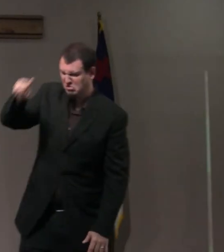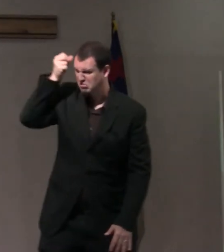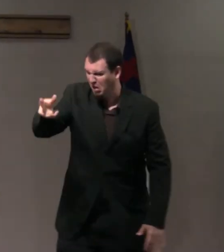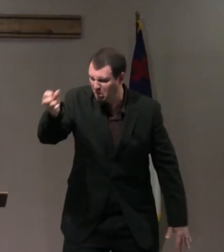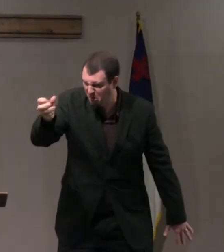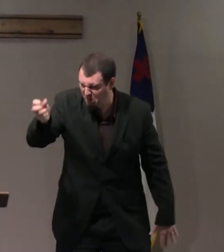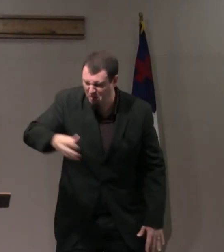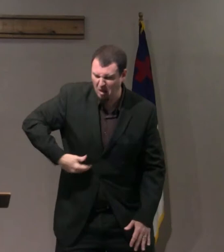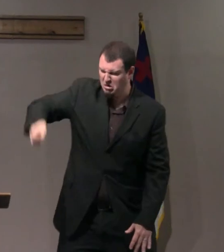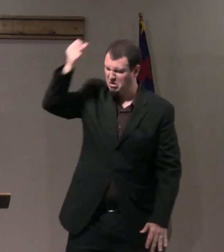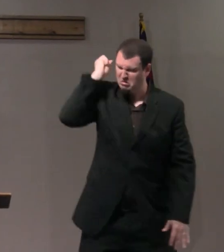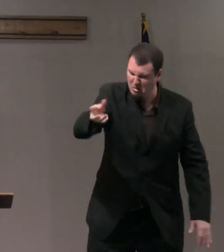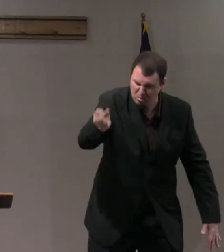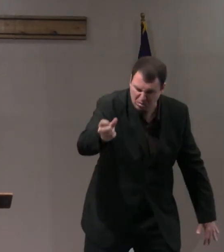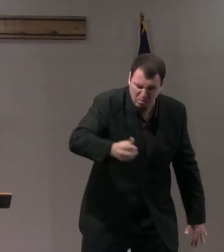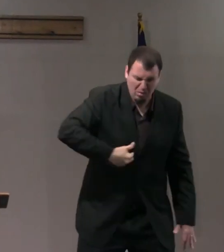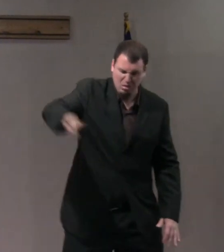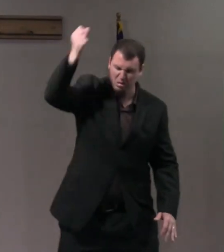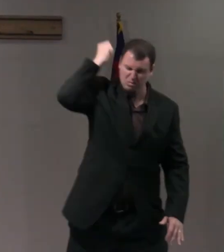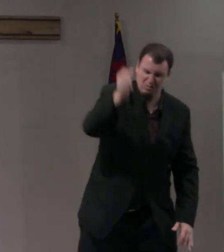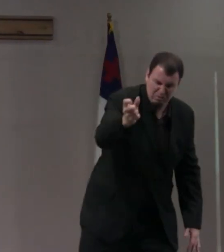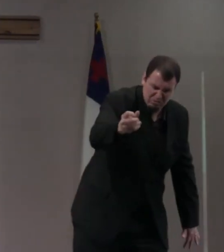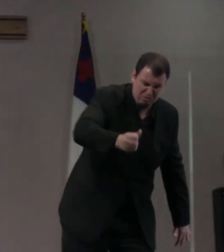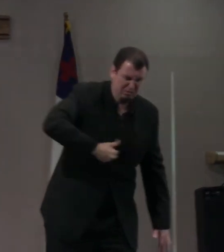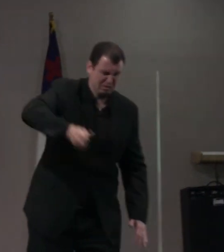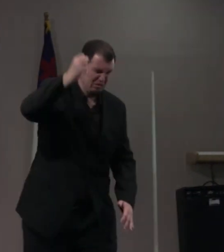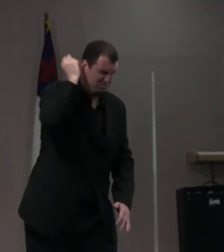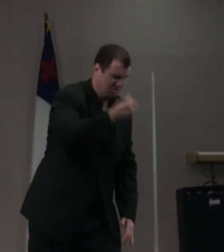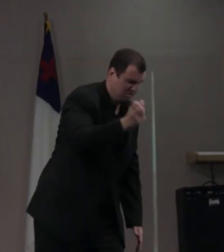Some coaches are always bawling the players out.